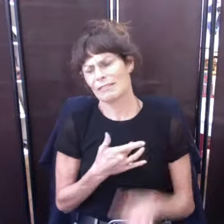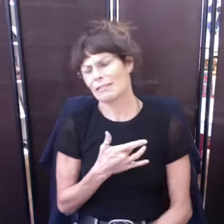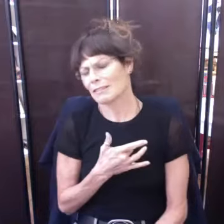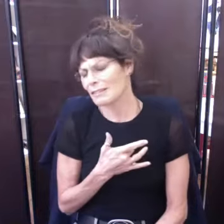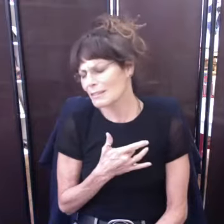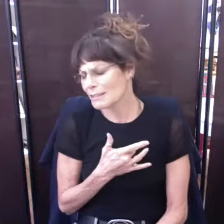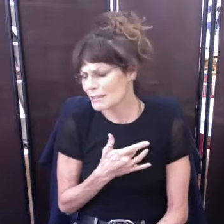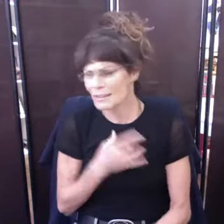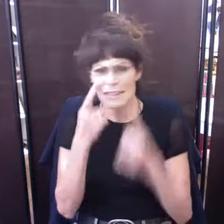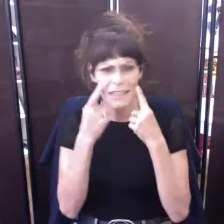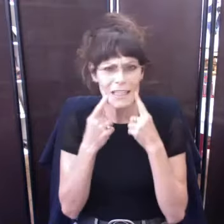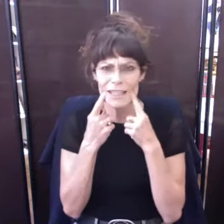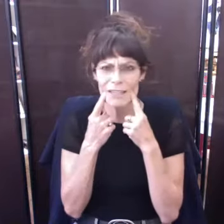that news,